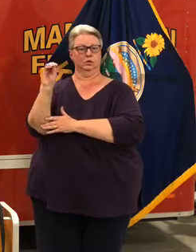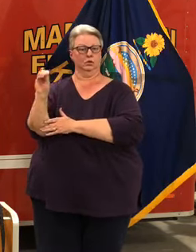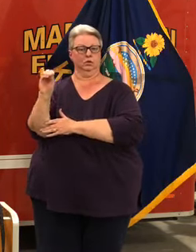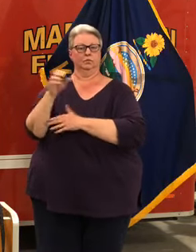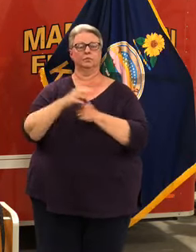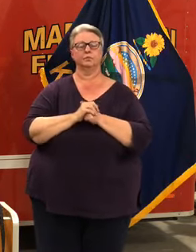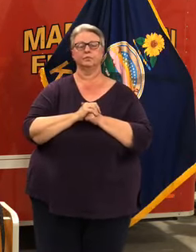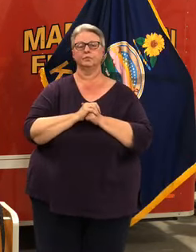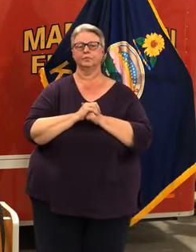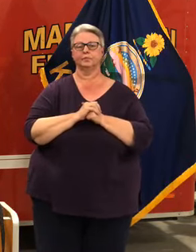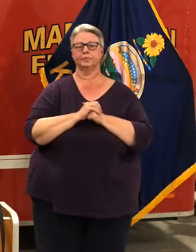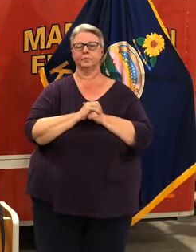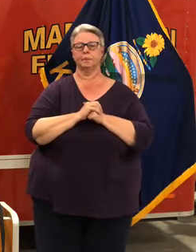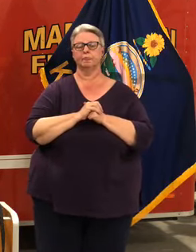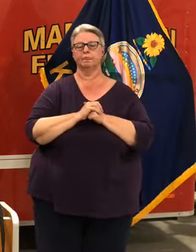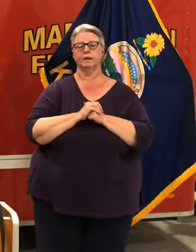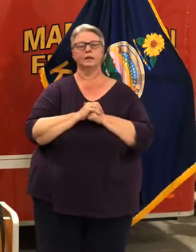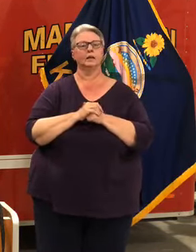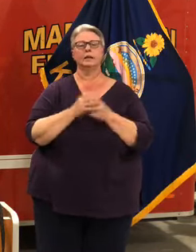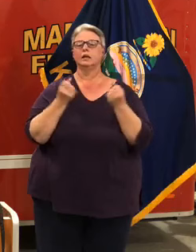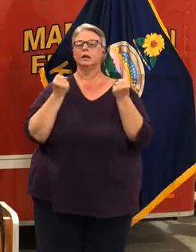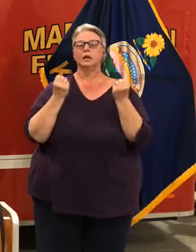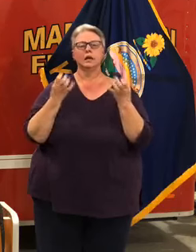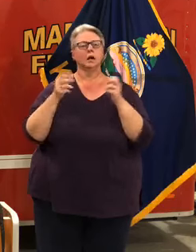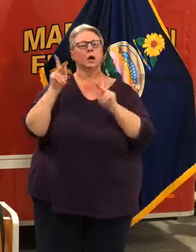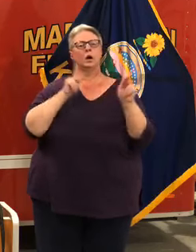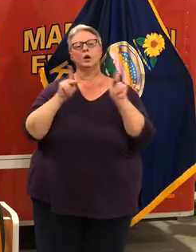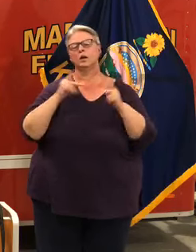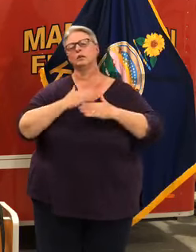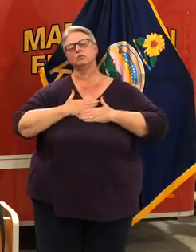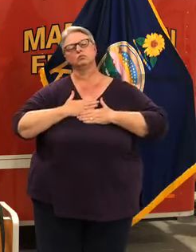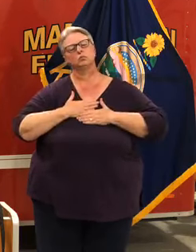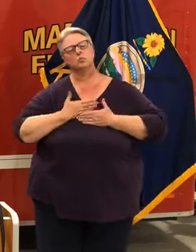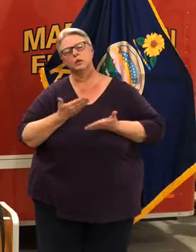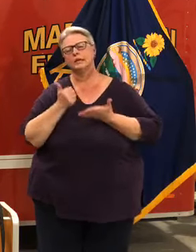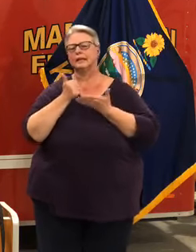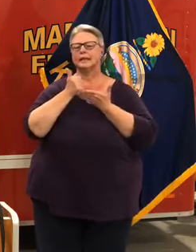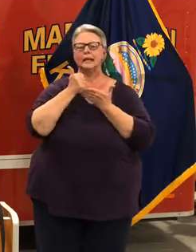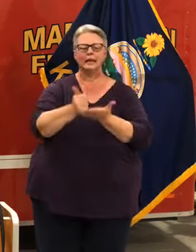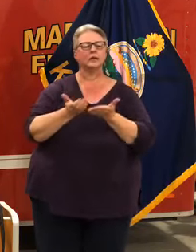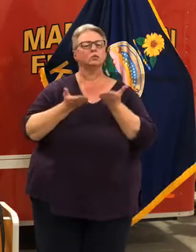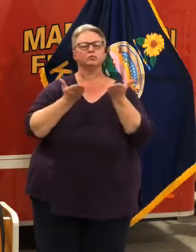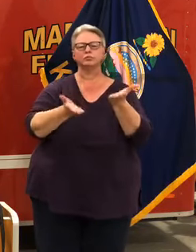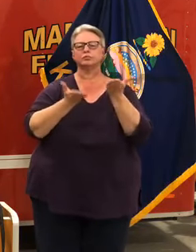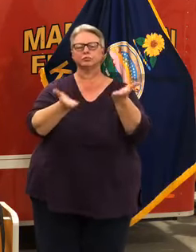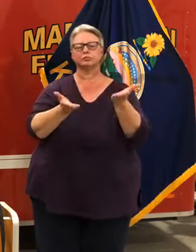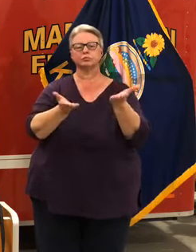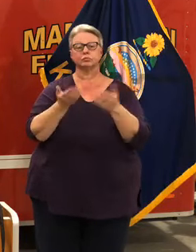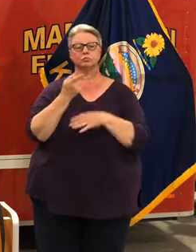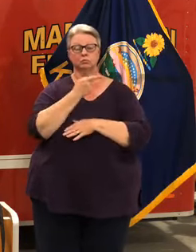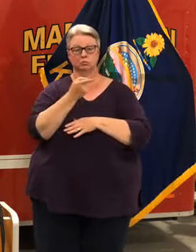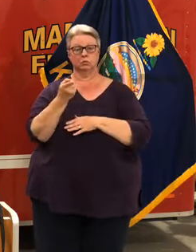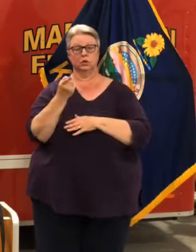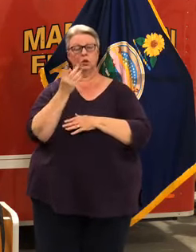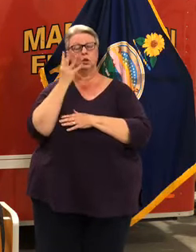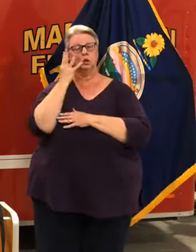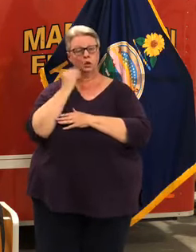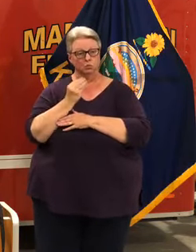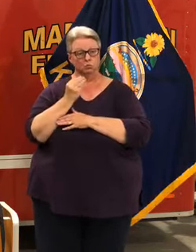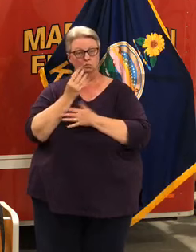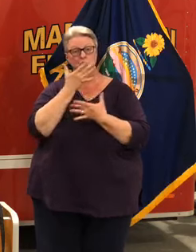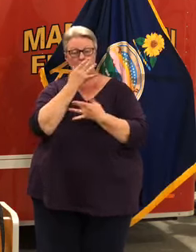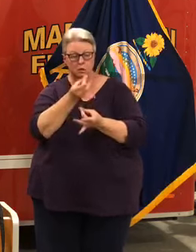785-323-6400. We have so many people that are willing to help and to donate. If you would like to donate non-food